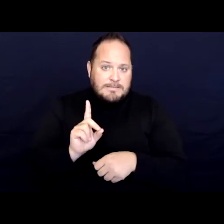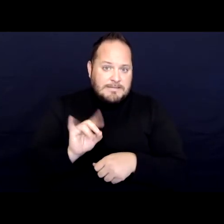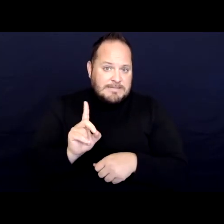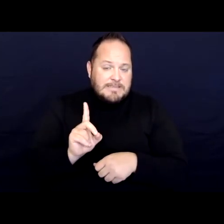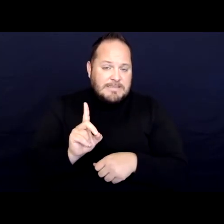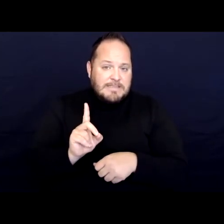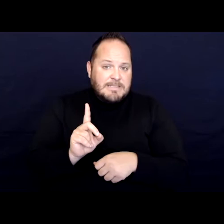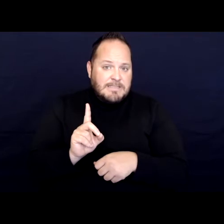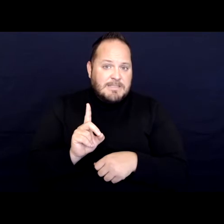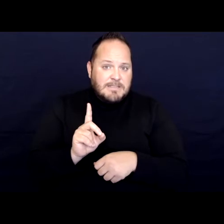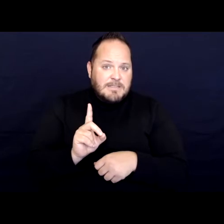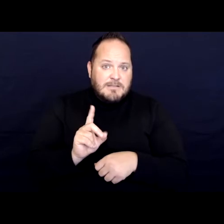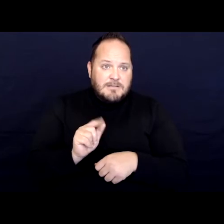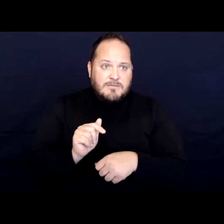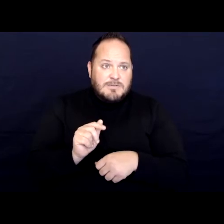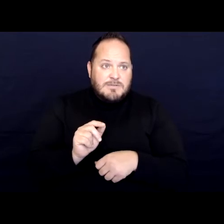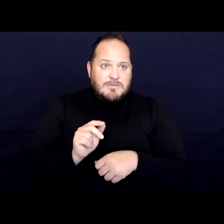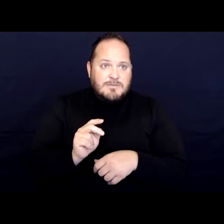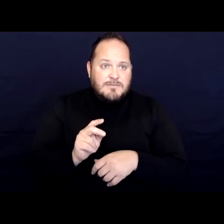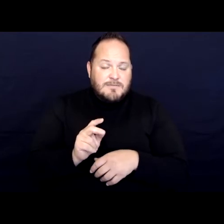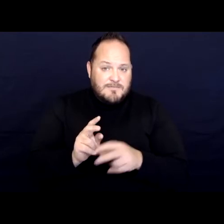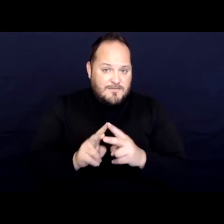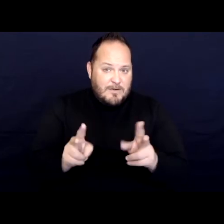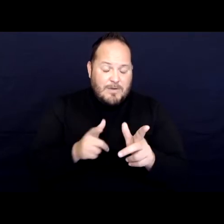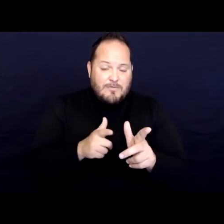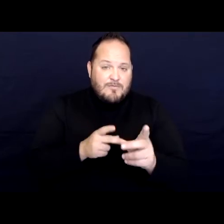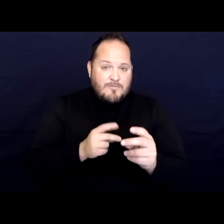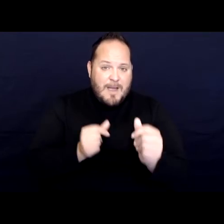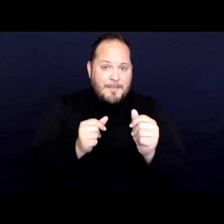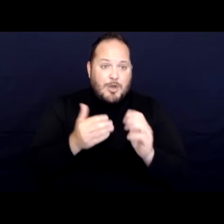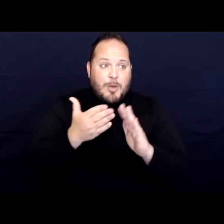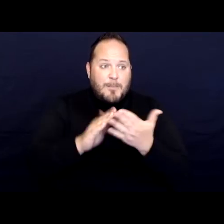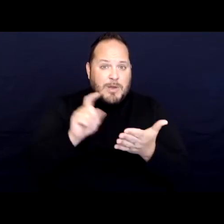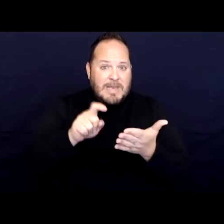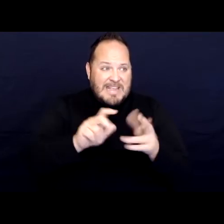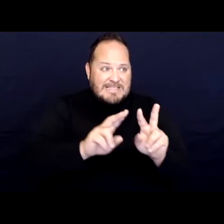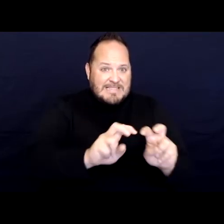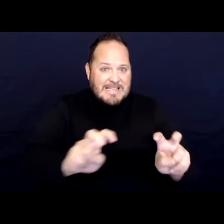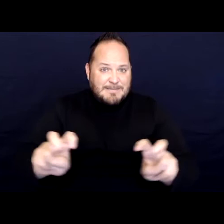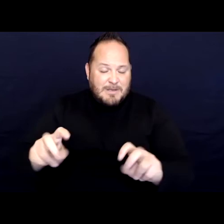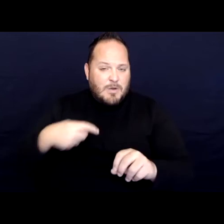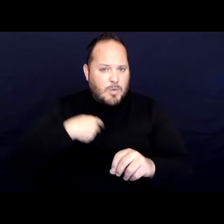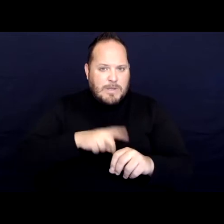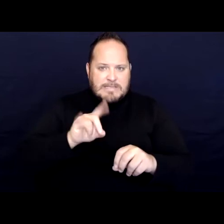very rapid community needs assessments, and sort of did that on an ongoing